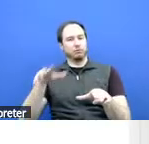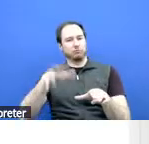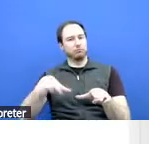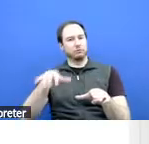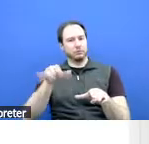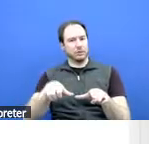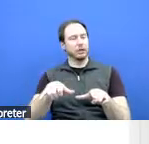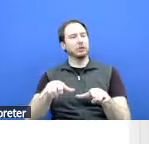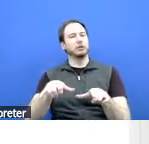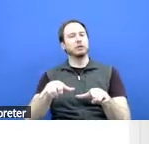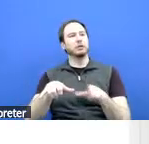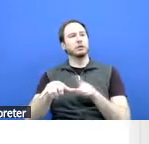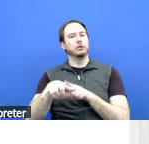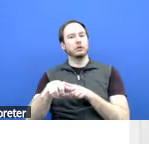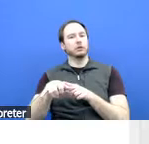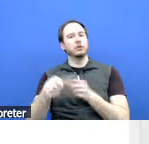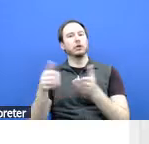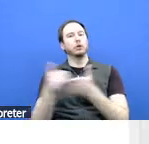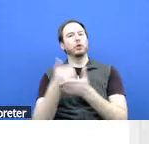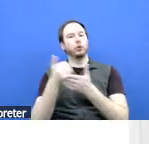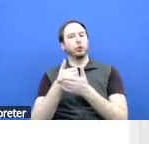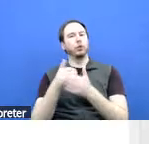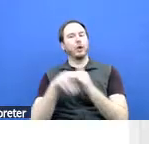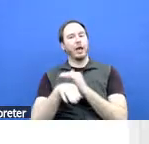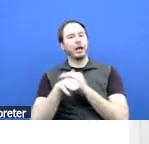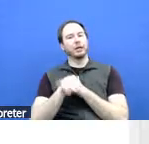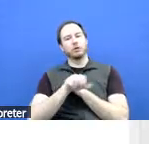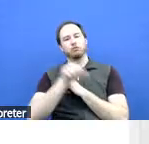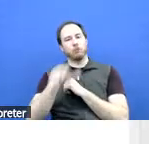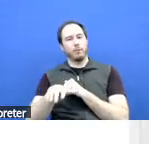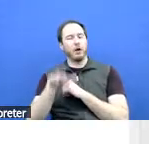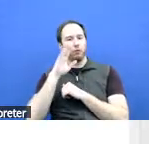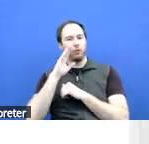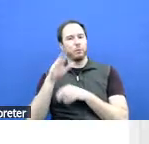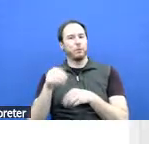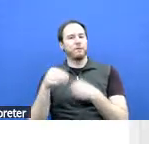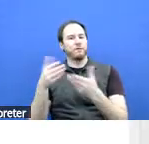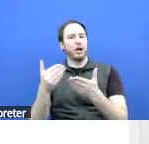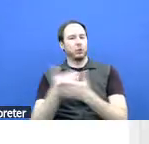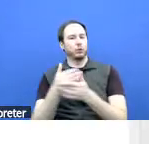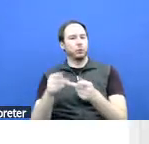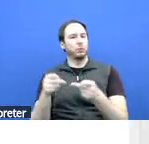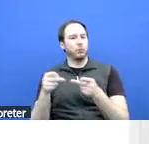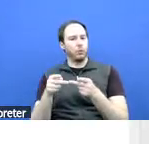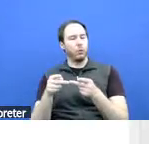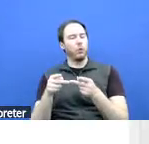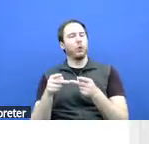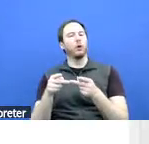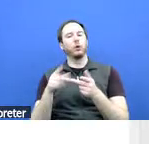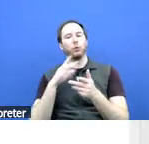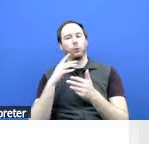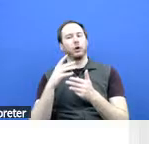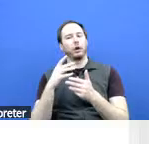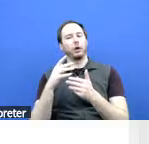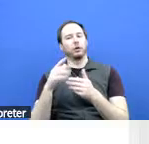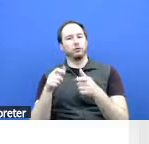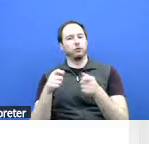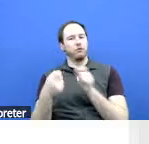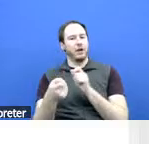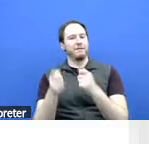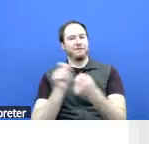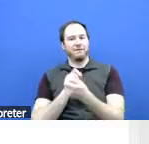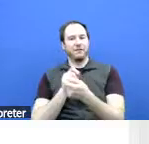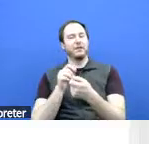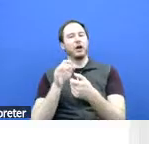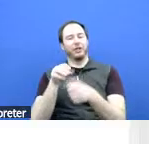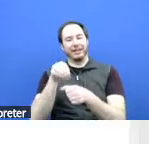space. Again, new points of access and drop-off will be provided to this space. It will include reconfiguration of the inner